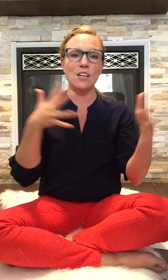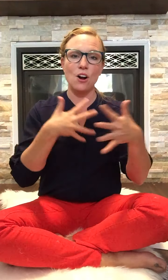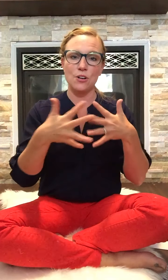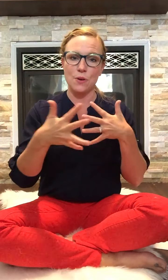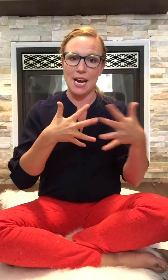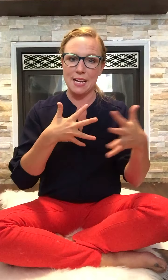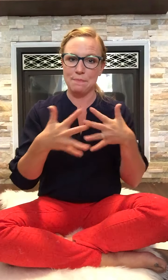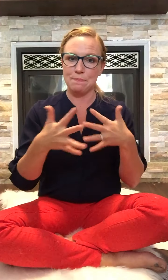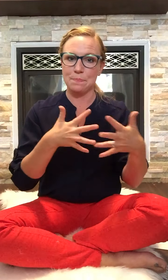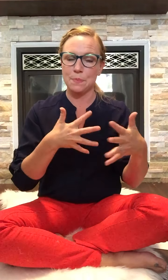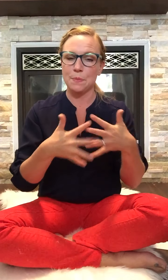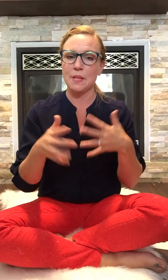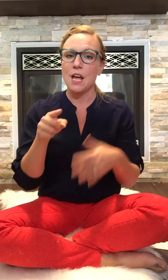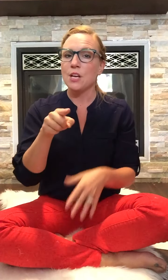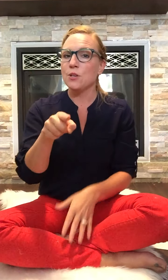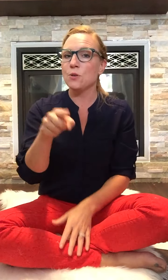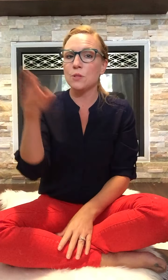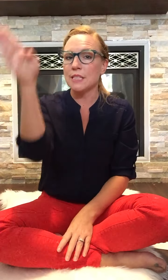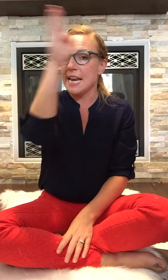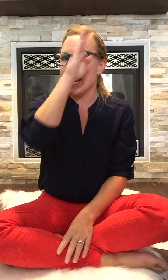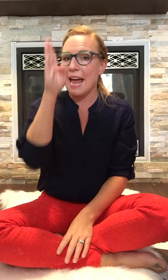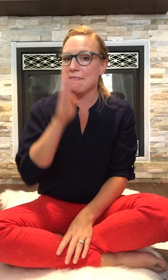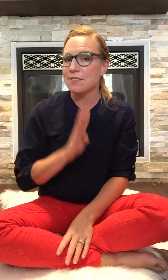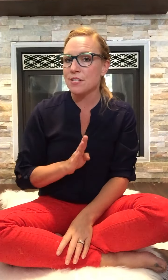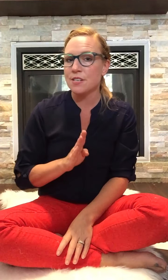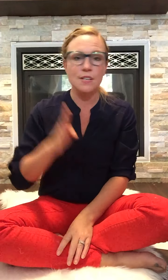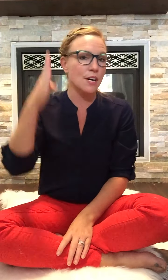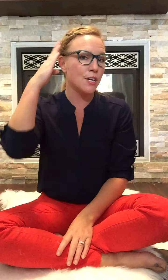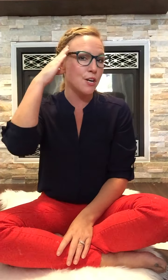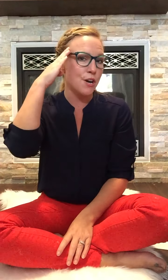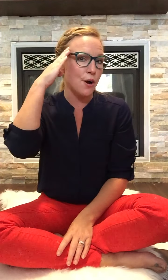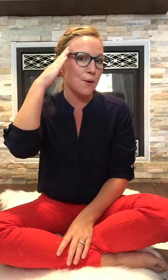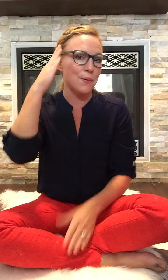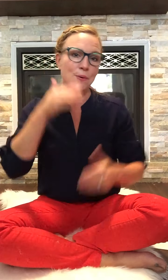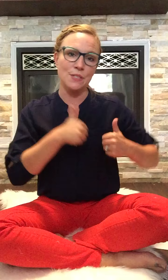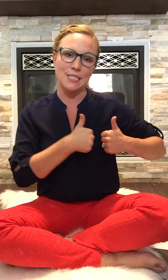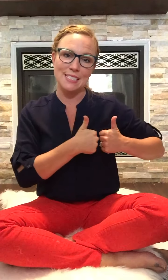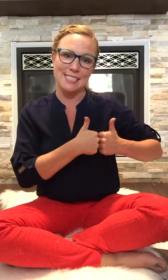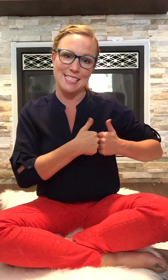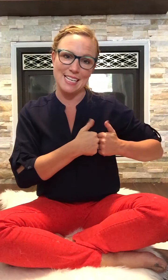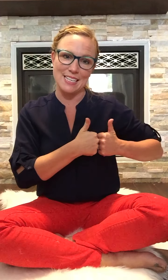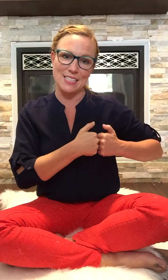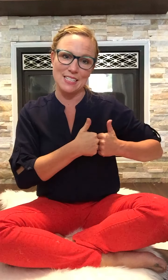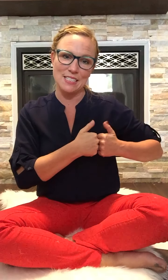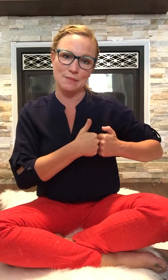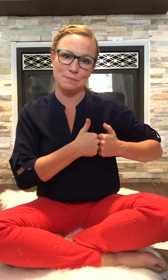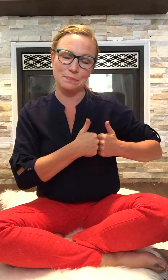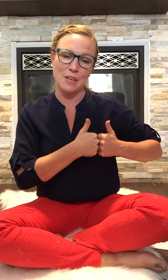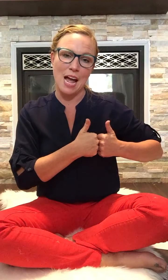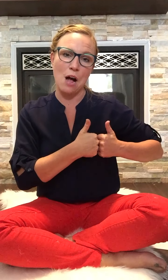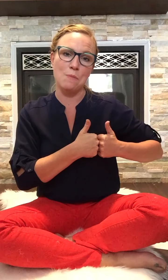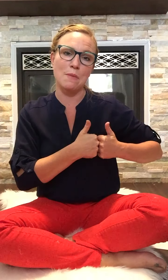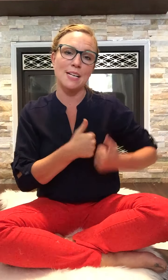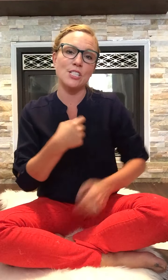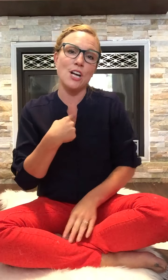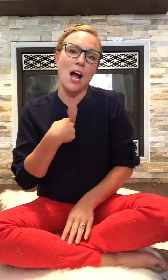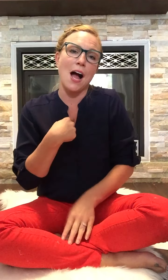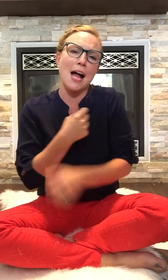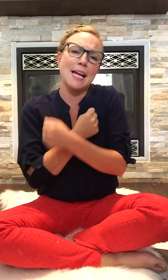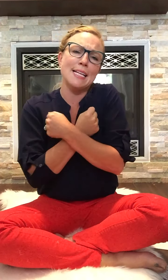are gray. You'll never know, dear, how much I